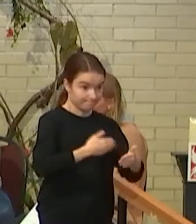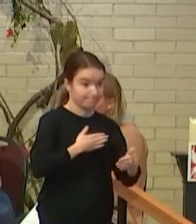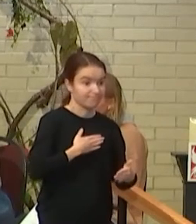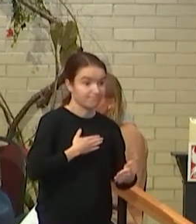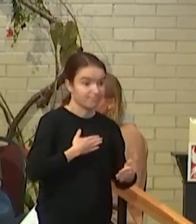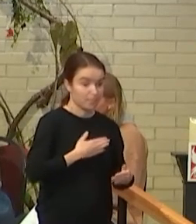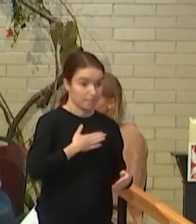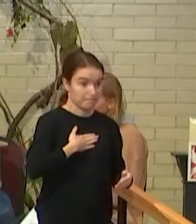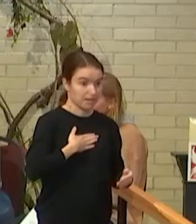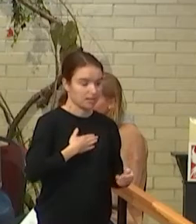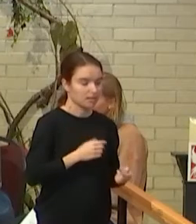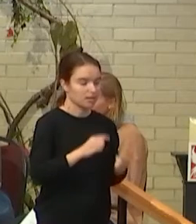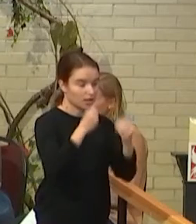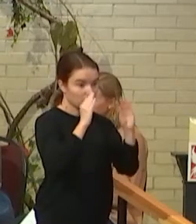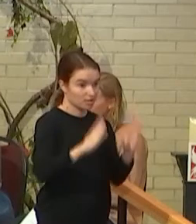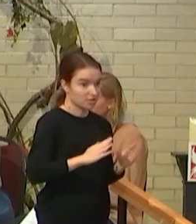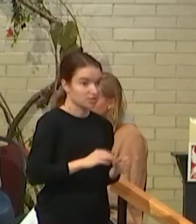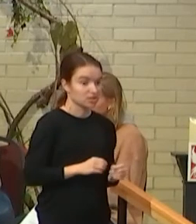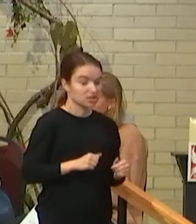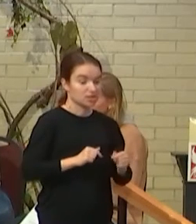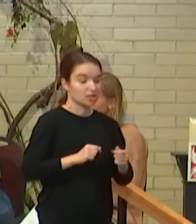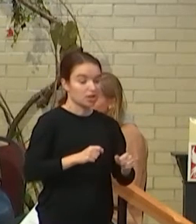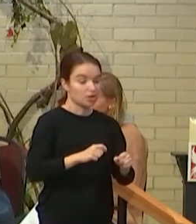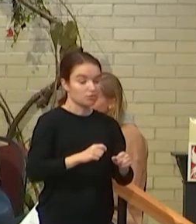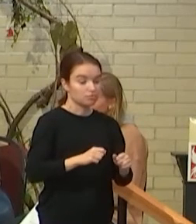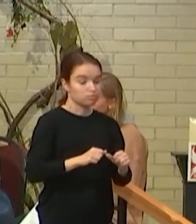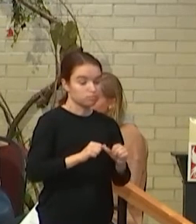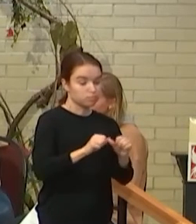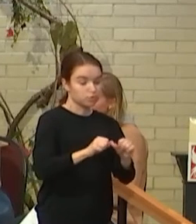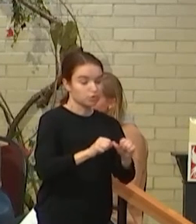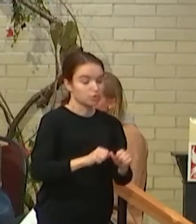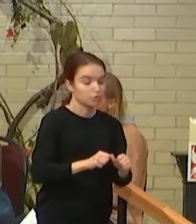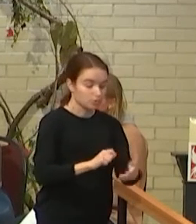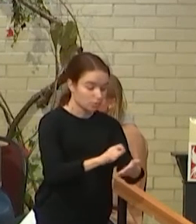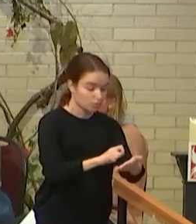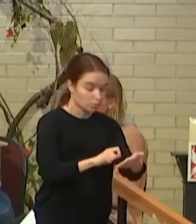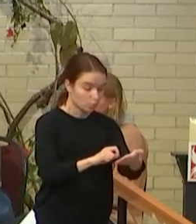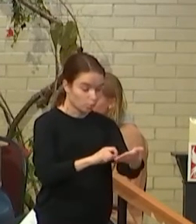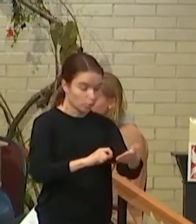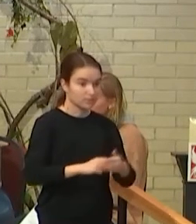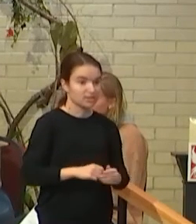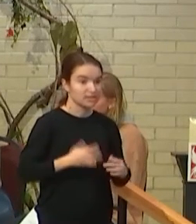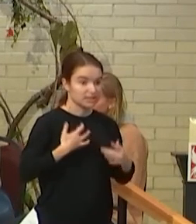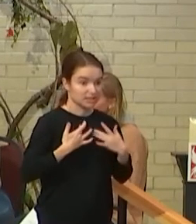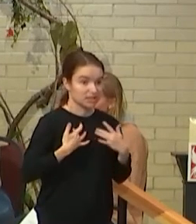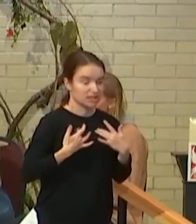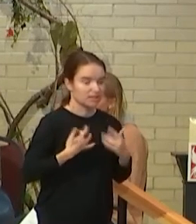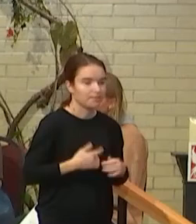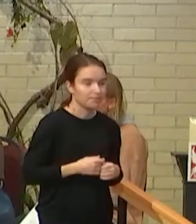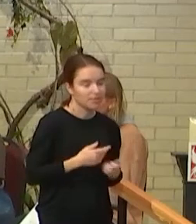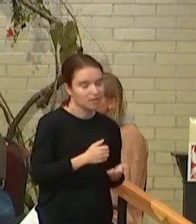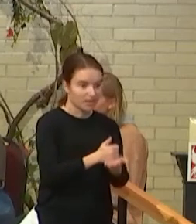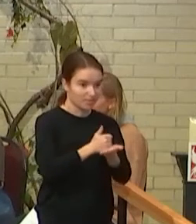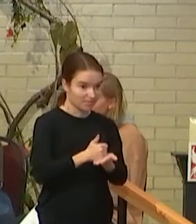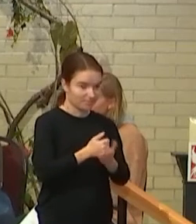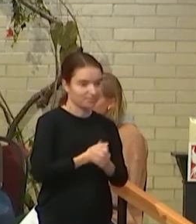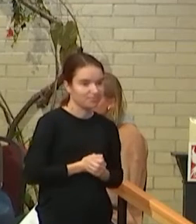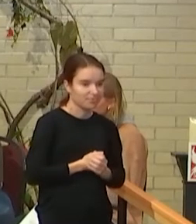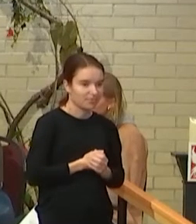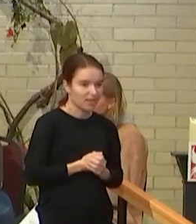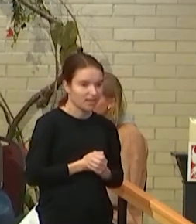like rush and finish so I wouldn't have to be in that space because I was very anxious. So yeah, so that has been really helpful. And in terms of